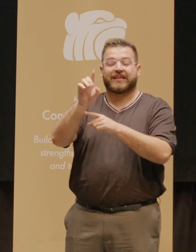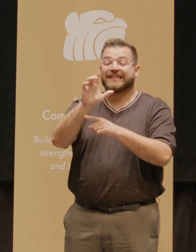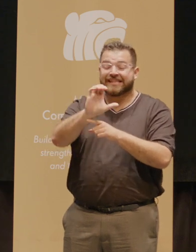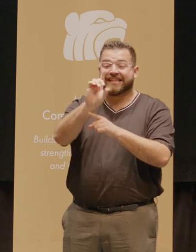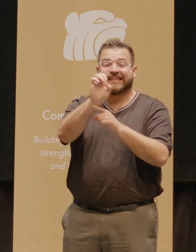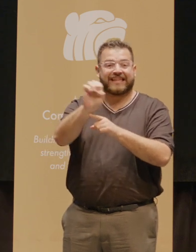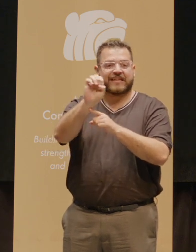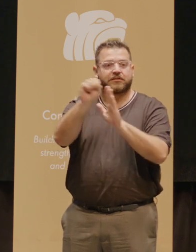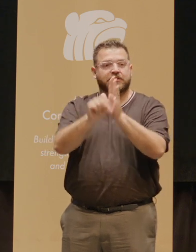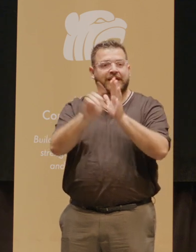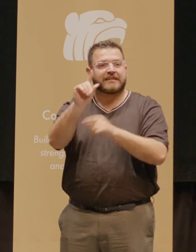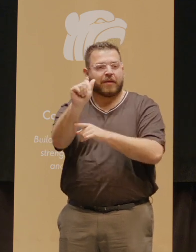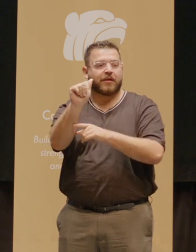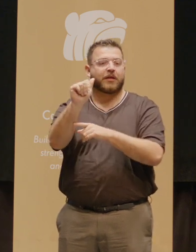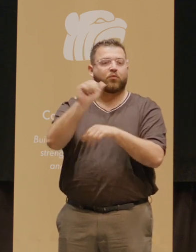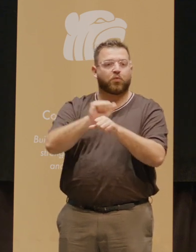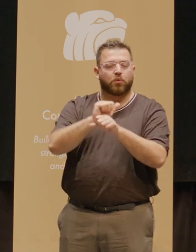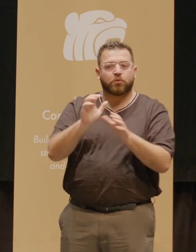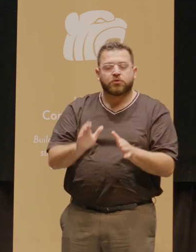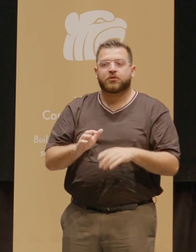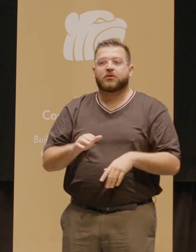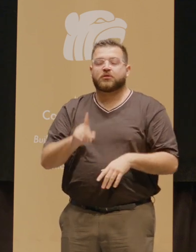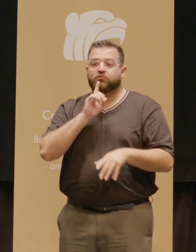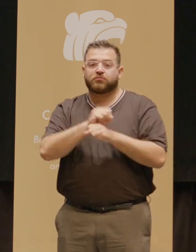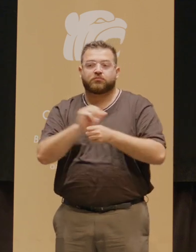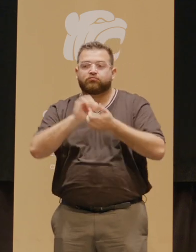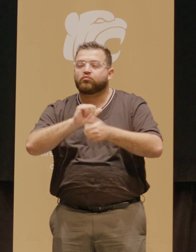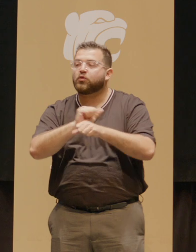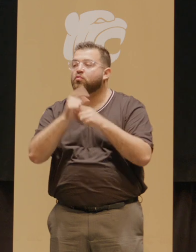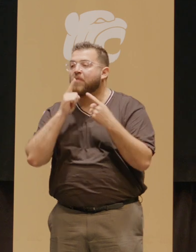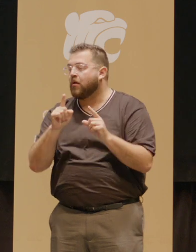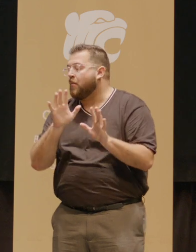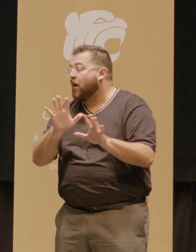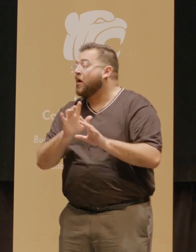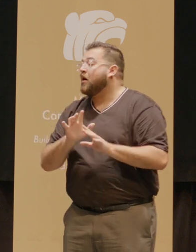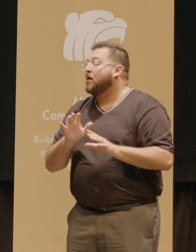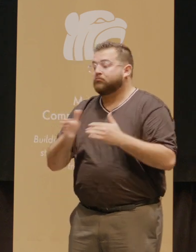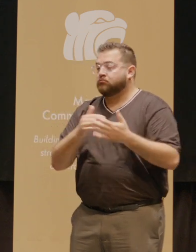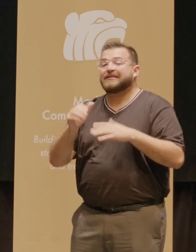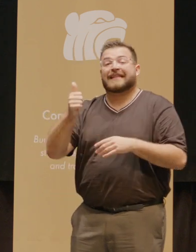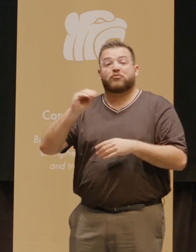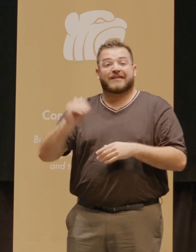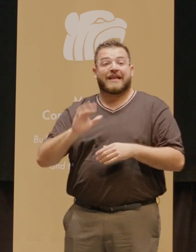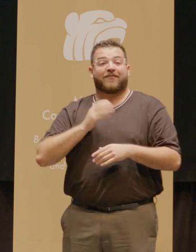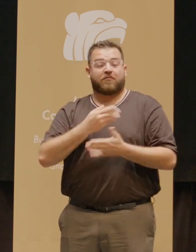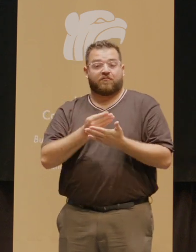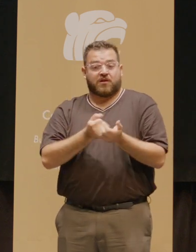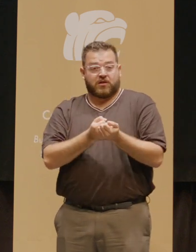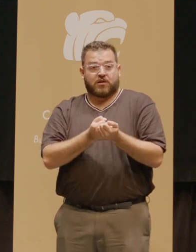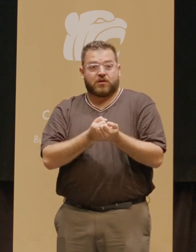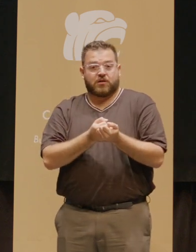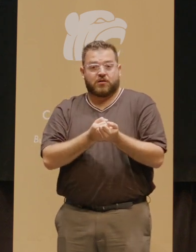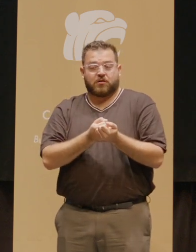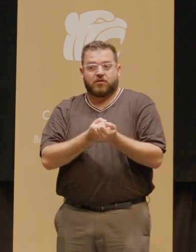comp, things, small programs like that work really well apparently, but regardless. 10% of our funds is workforce, but it's about